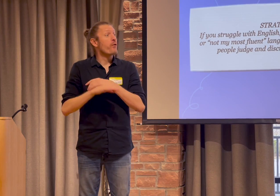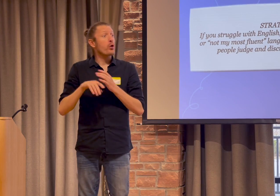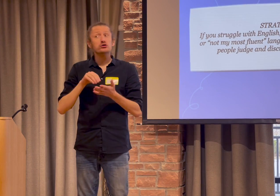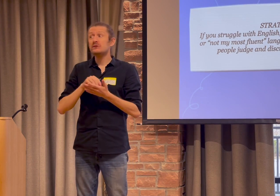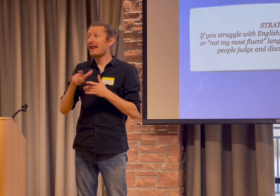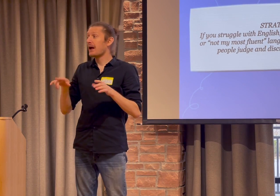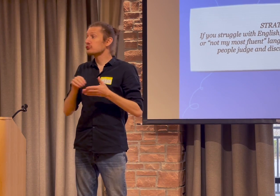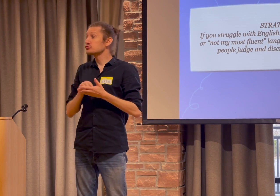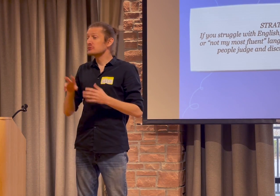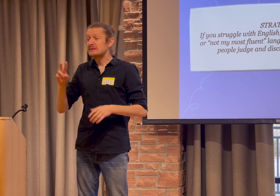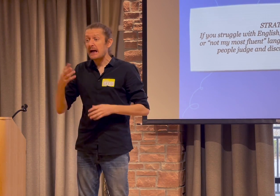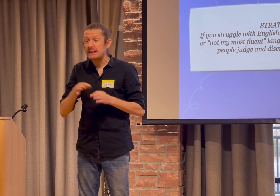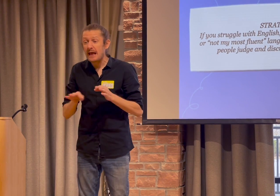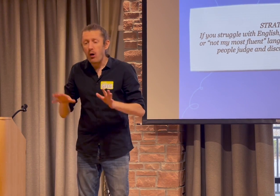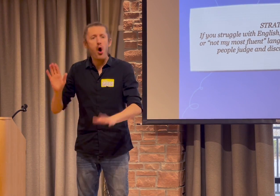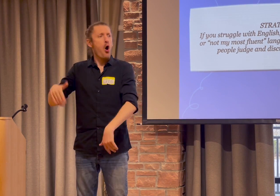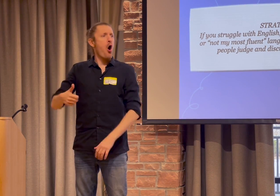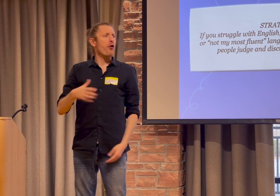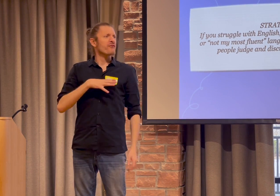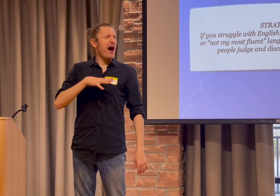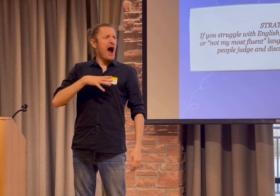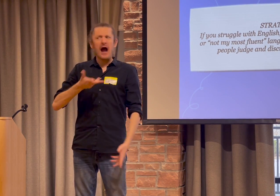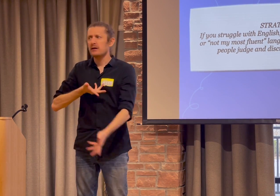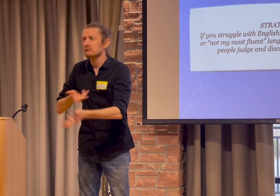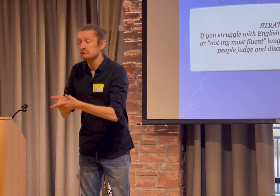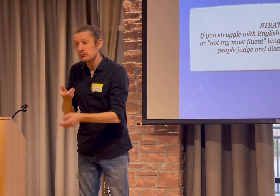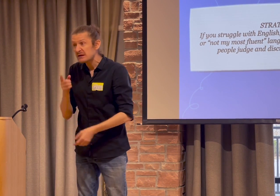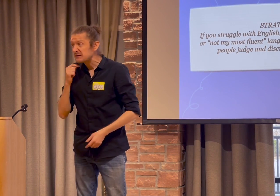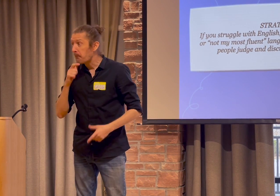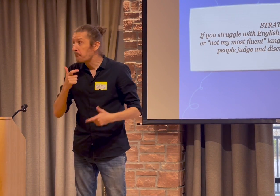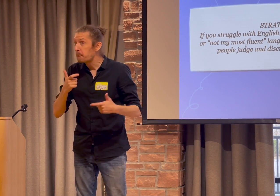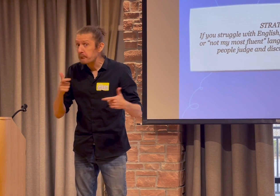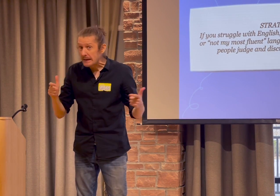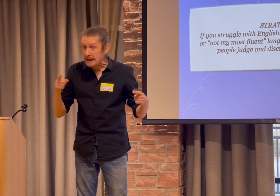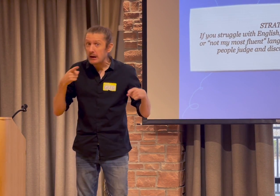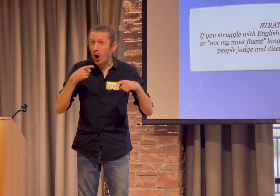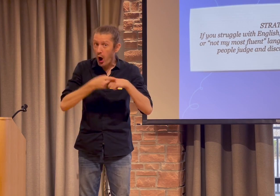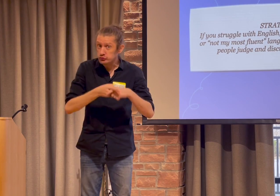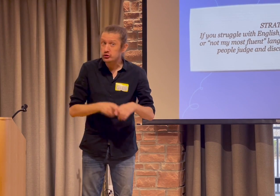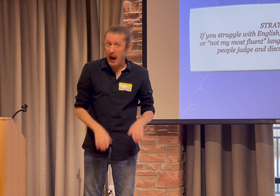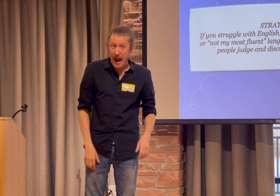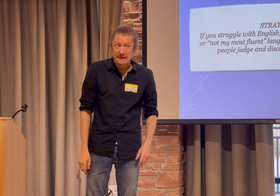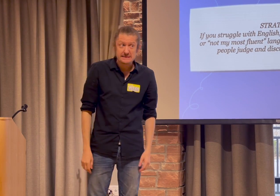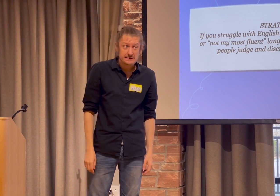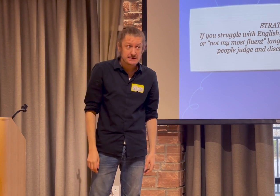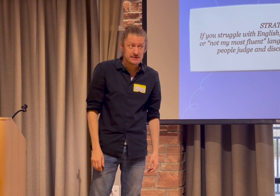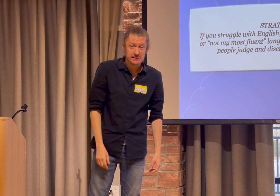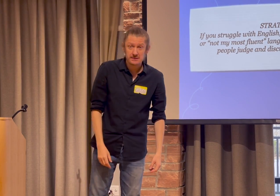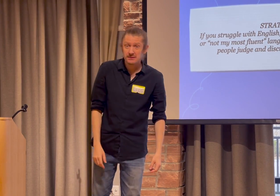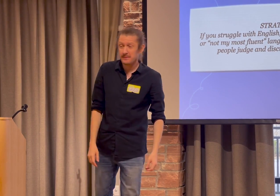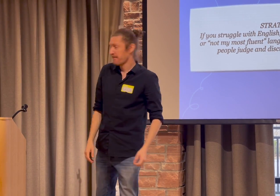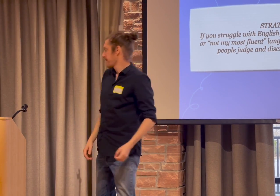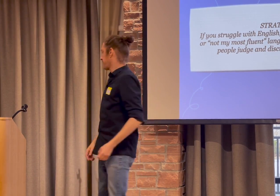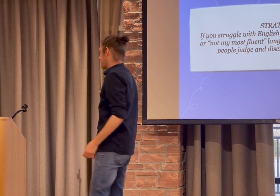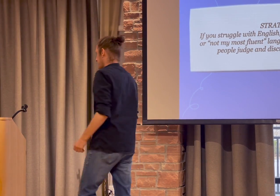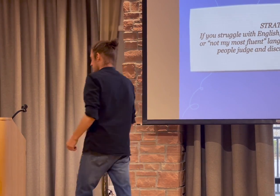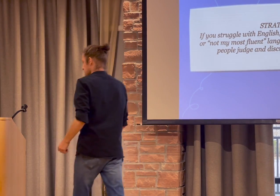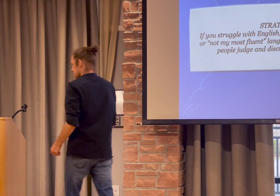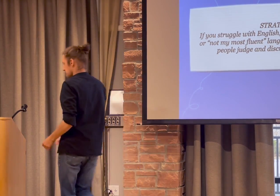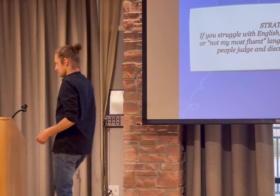People looked at it and said, oh, okay, you're a foreign language student, oh, English is your second language. And they were more accommodating